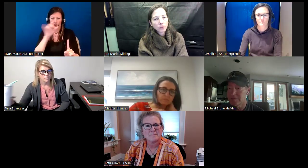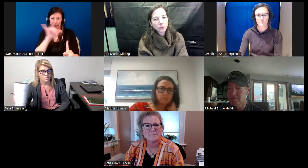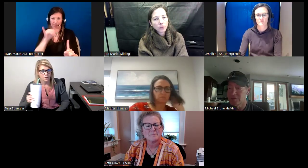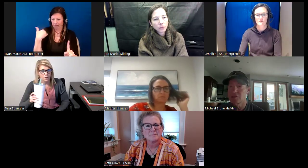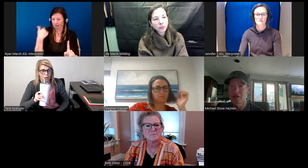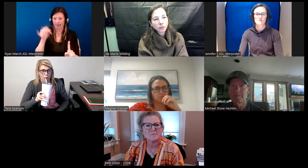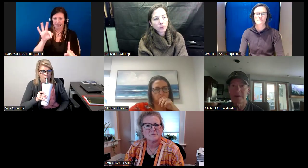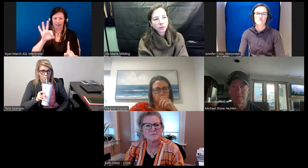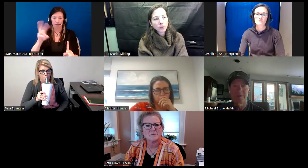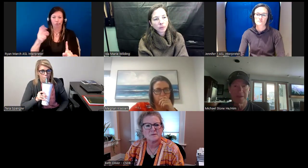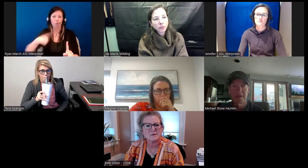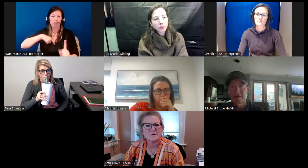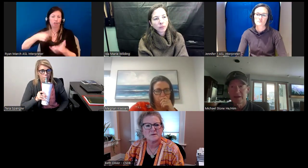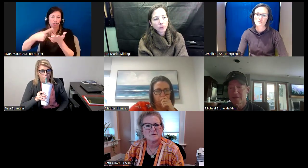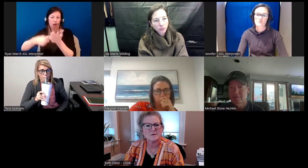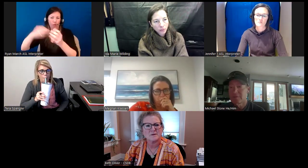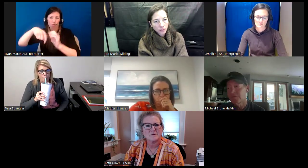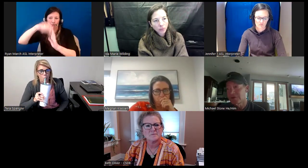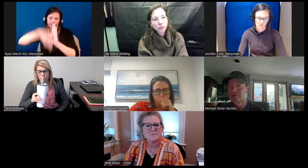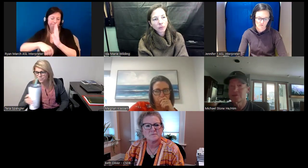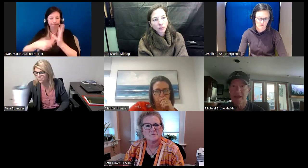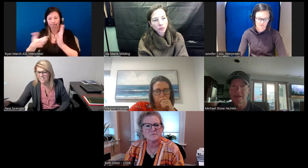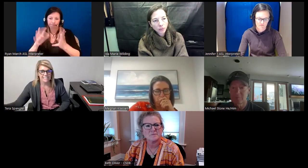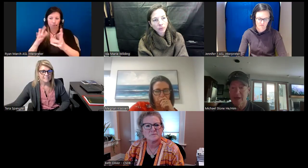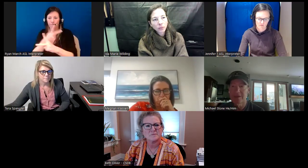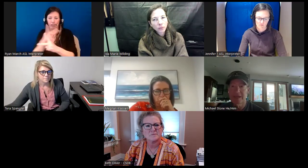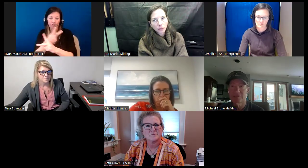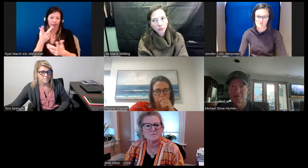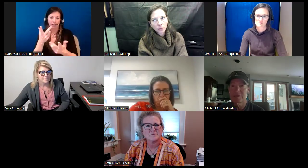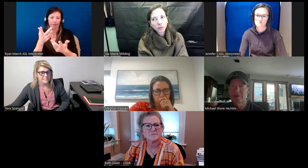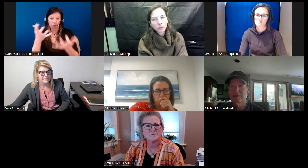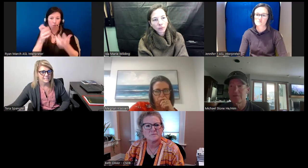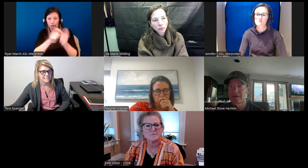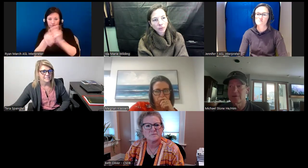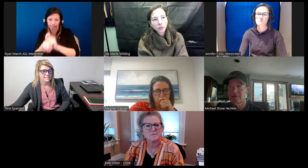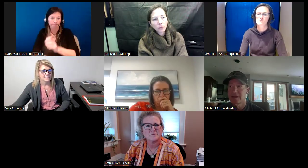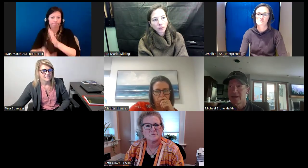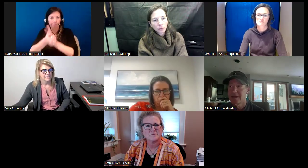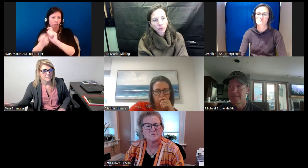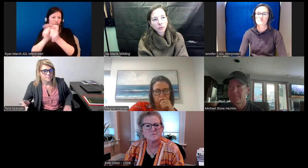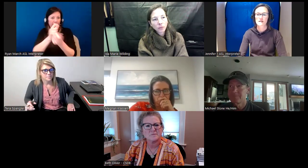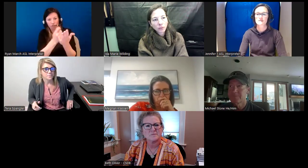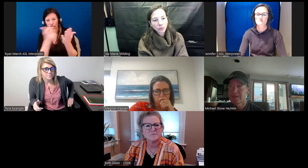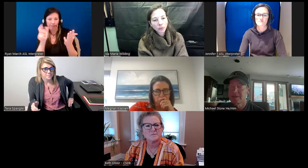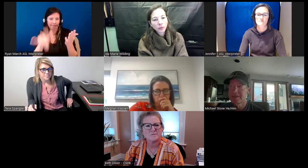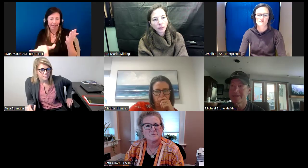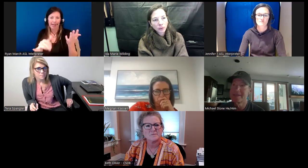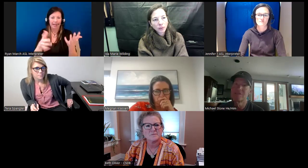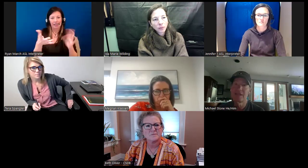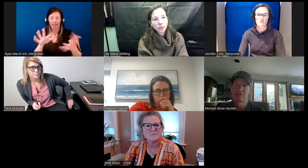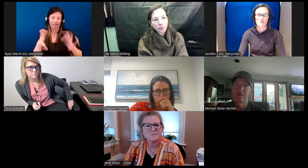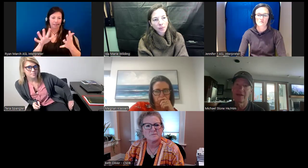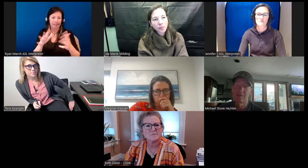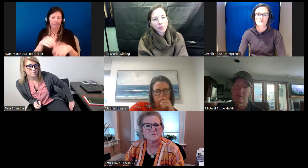we can talk about maybe if there's a ratification or something of that ilk. it